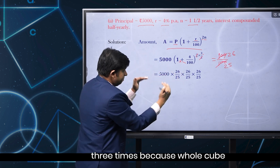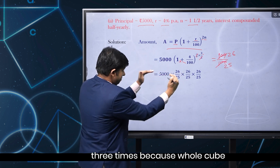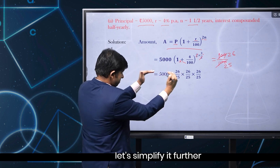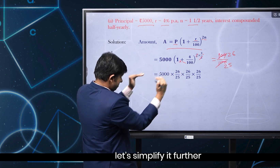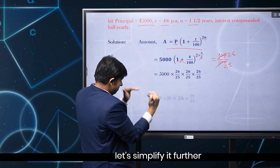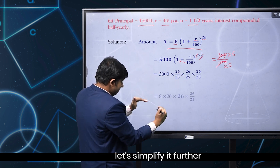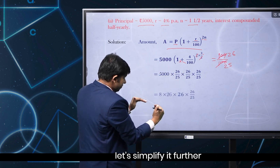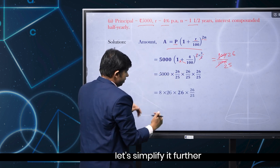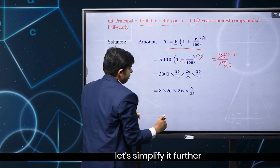Let's simplify it further.